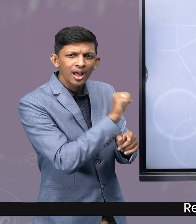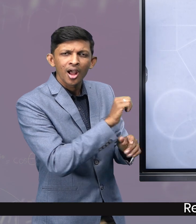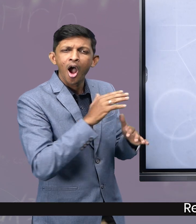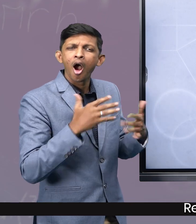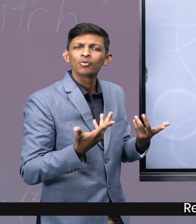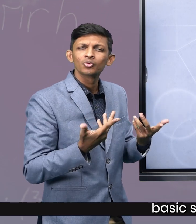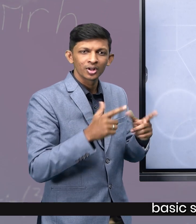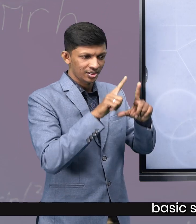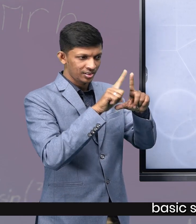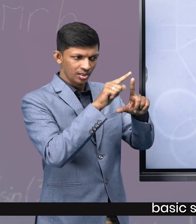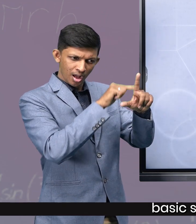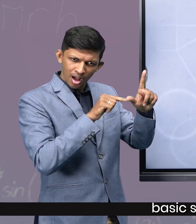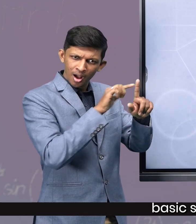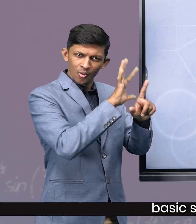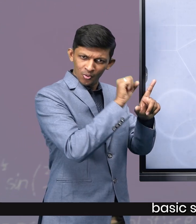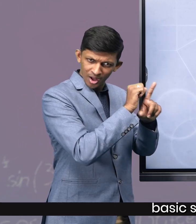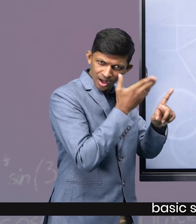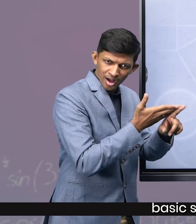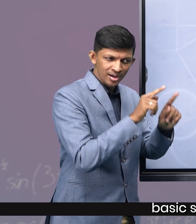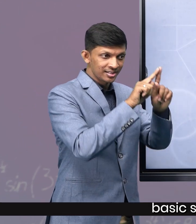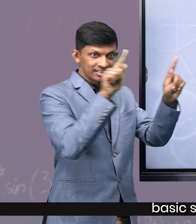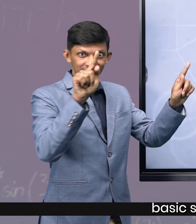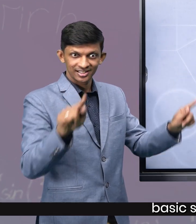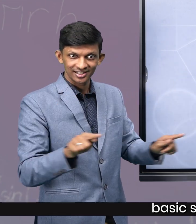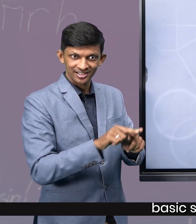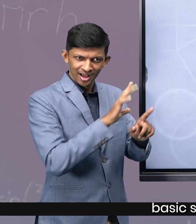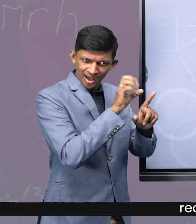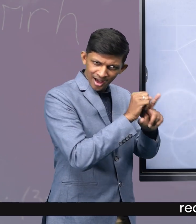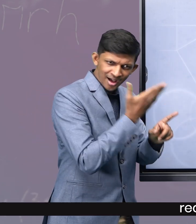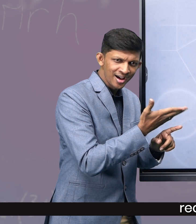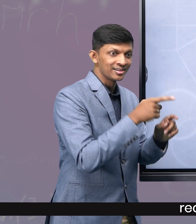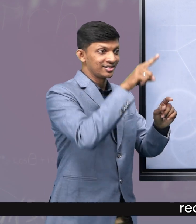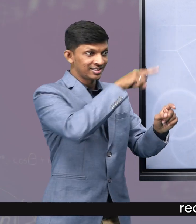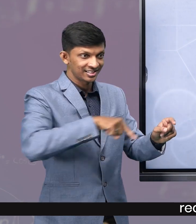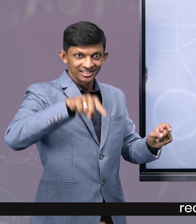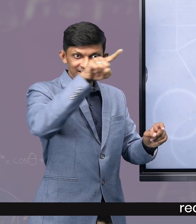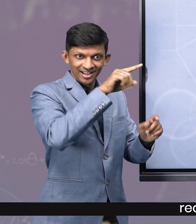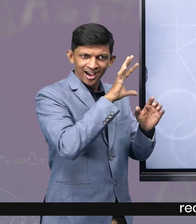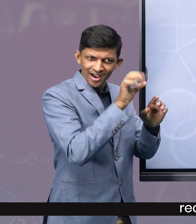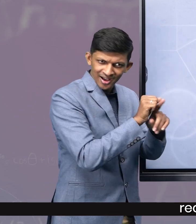Recognize and name basic shapes such as triangles, rectangles, and